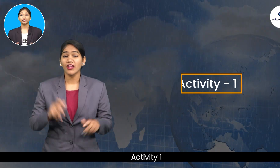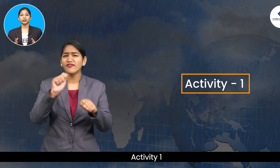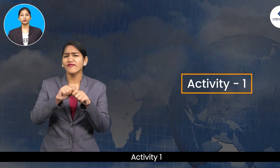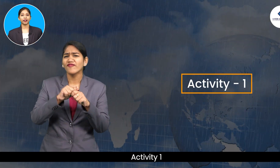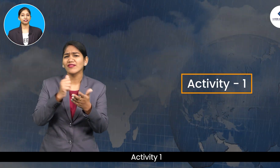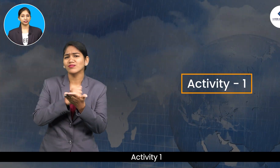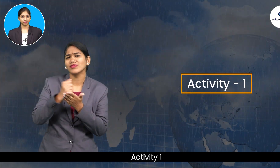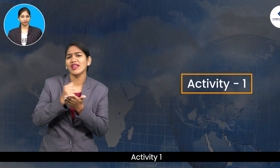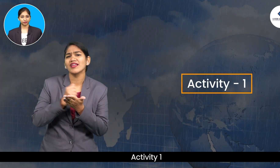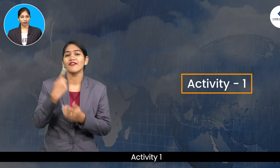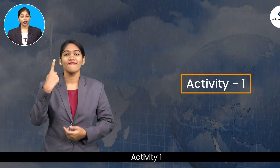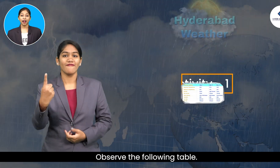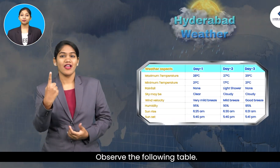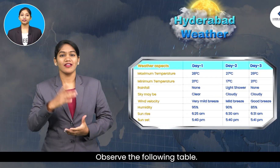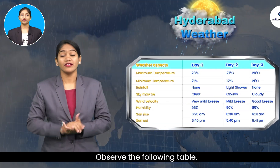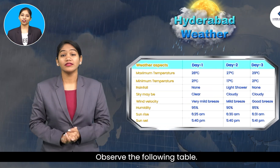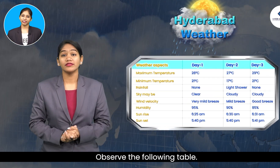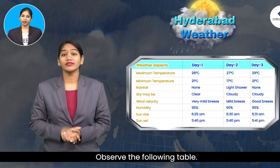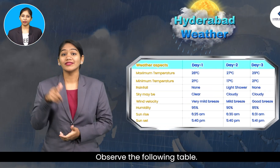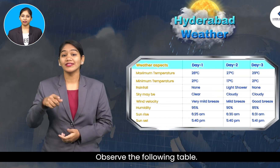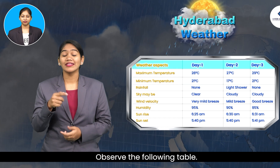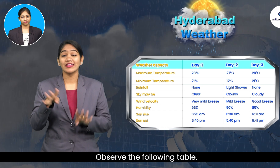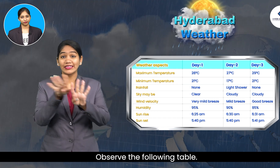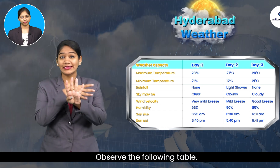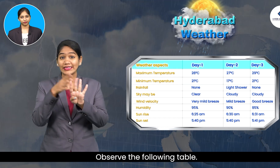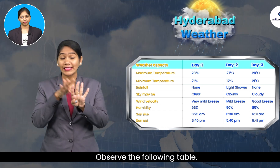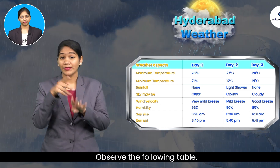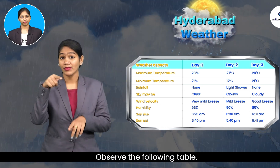Activity 1 Observe the following table